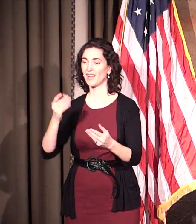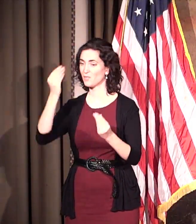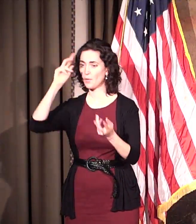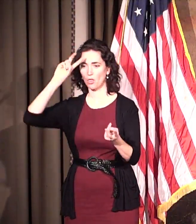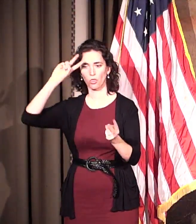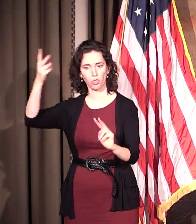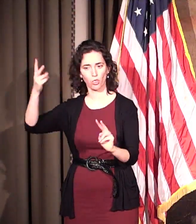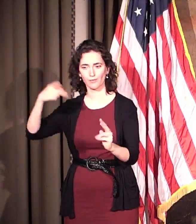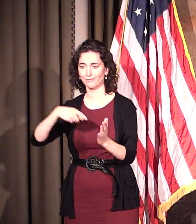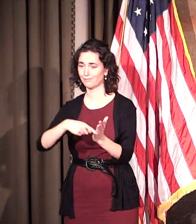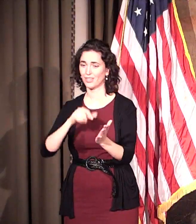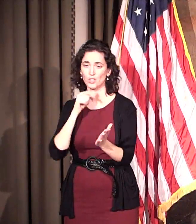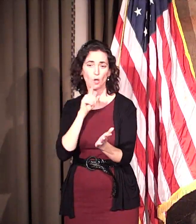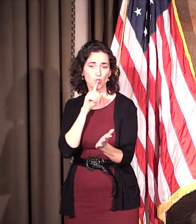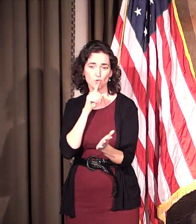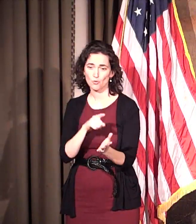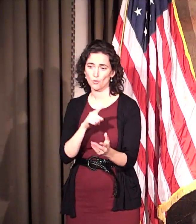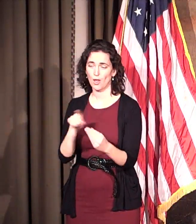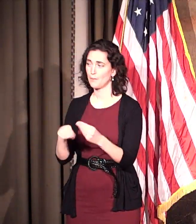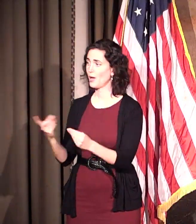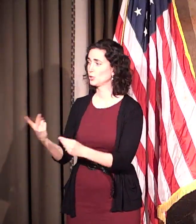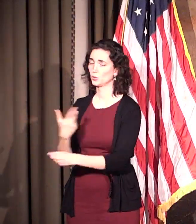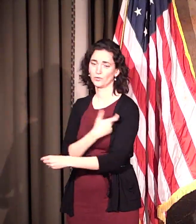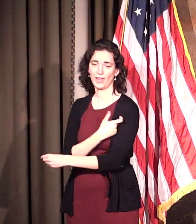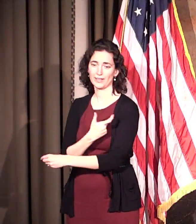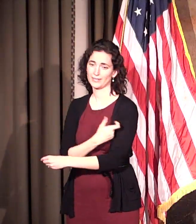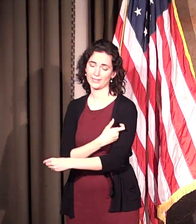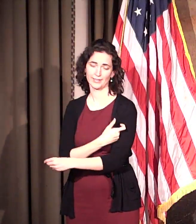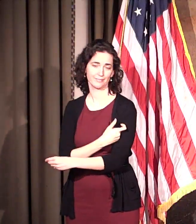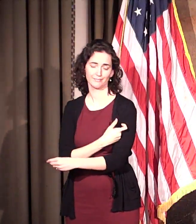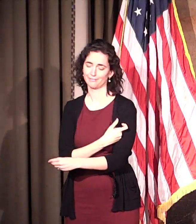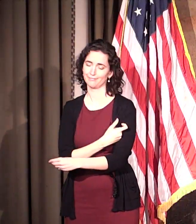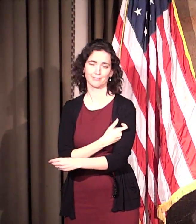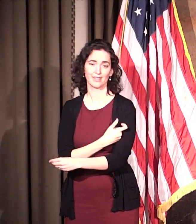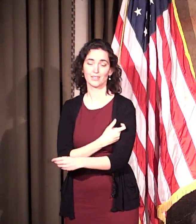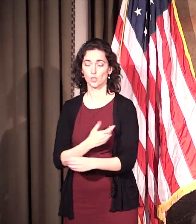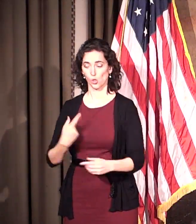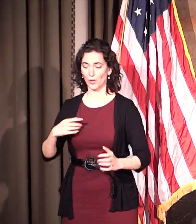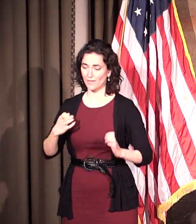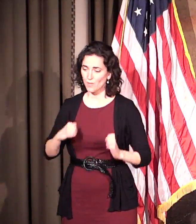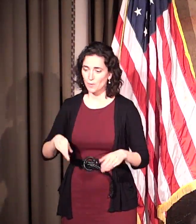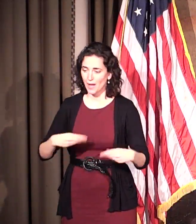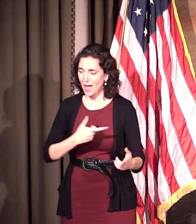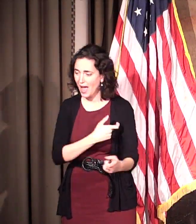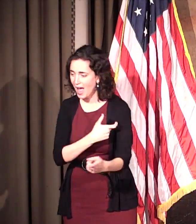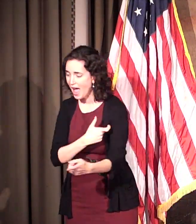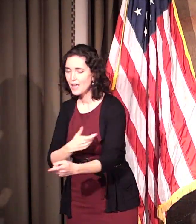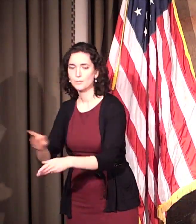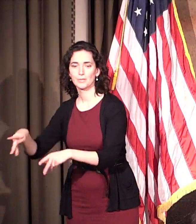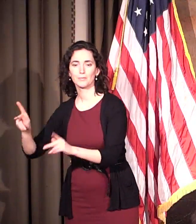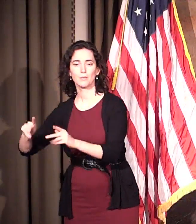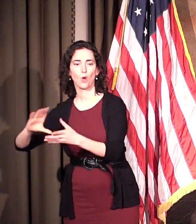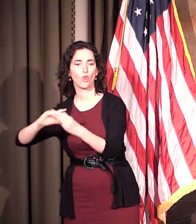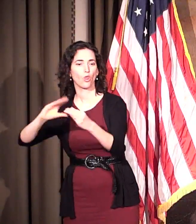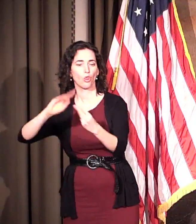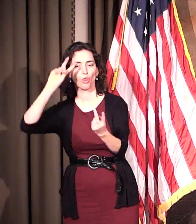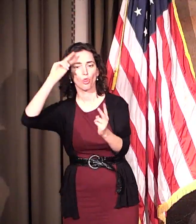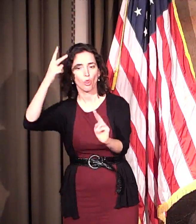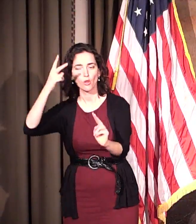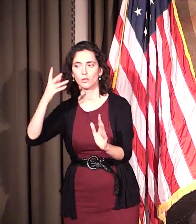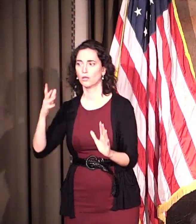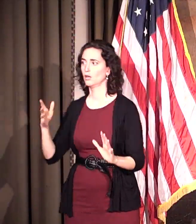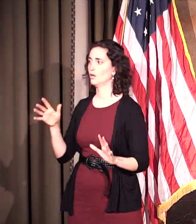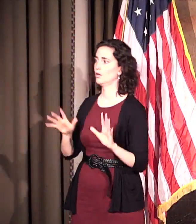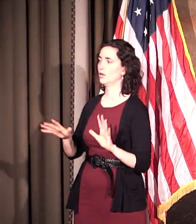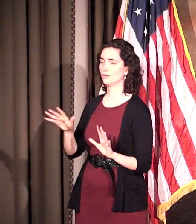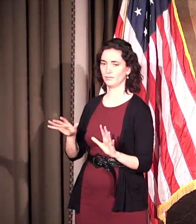disinformation about these two vaccines that is hurting our effort. And you might ask yourself,